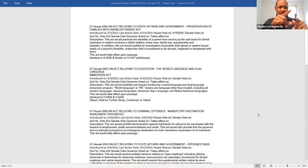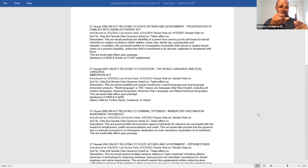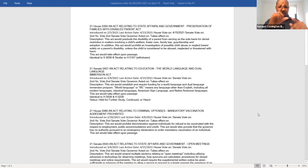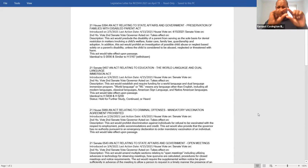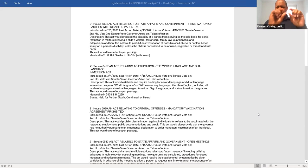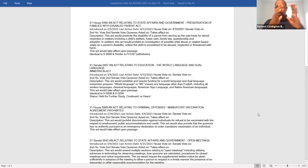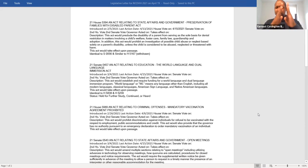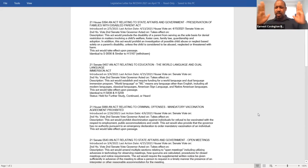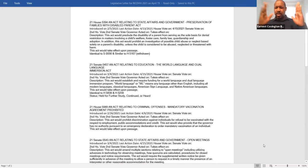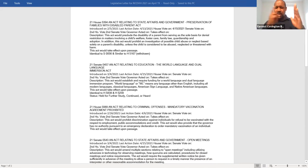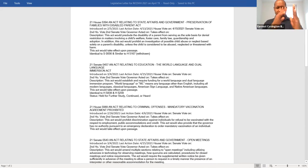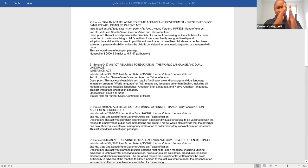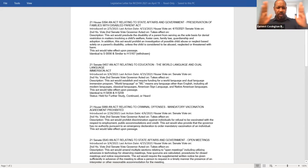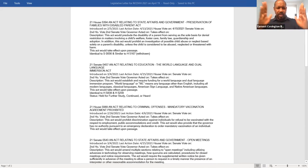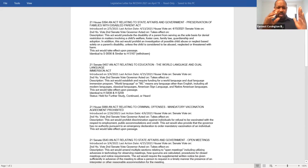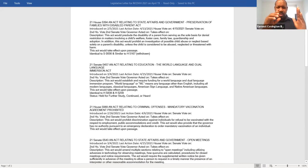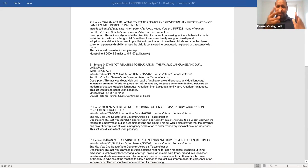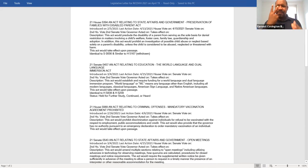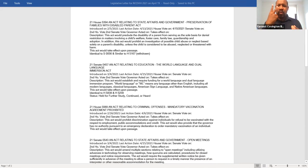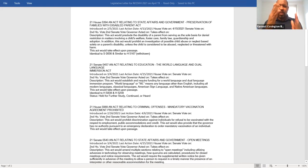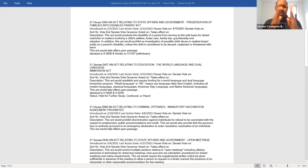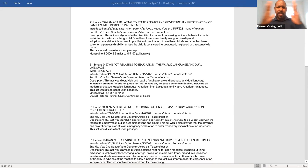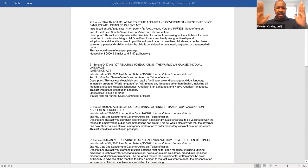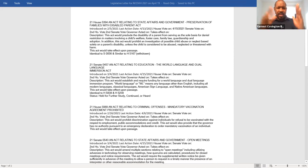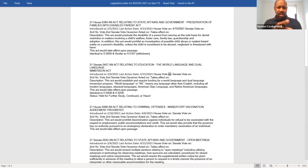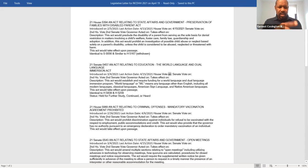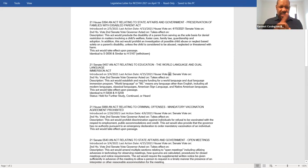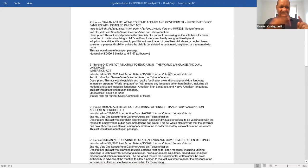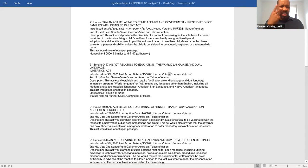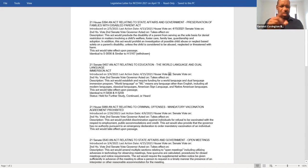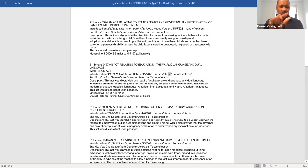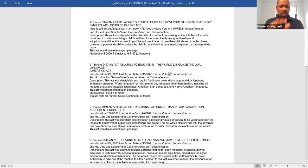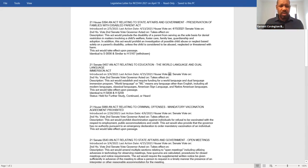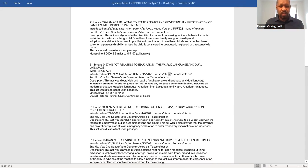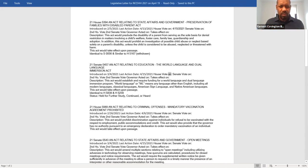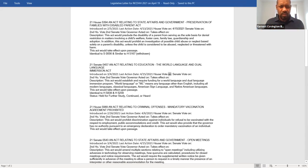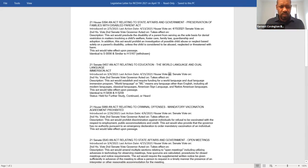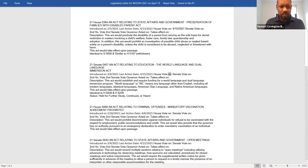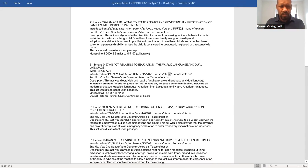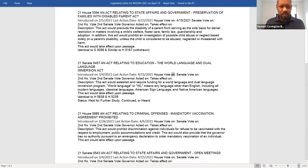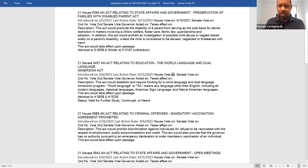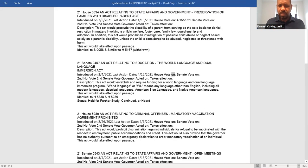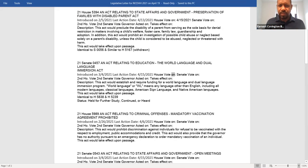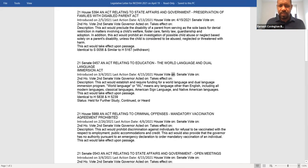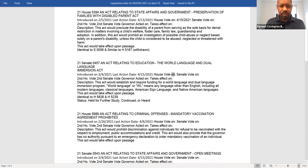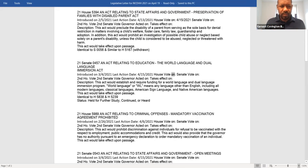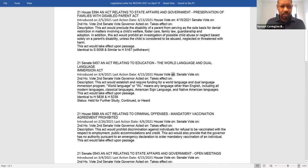Let's make that a little bit larger for people to read, maybe a little bit visually larger. The printing is too small to read at this